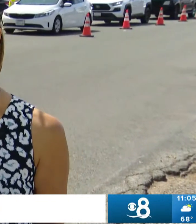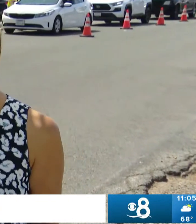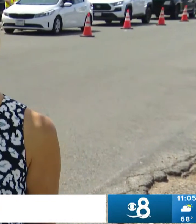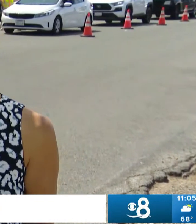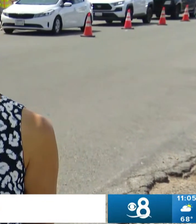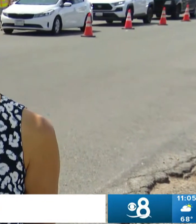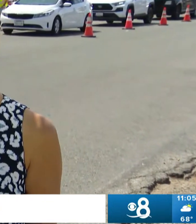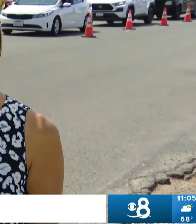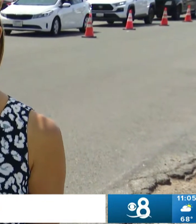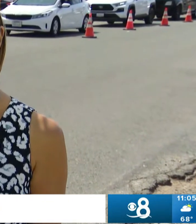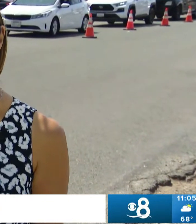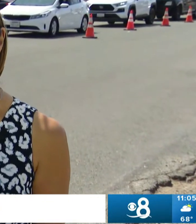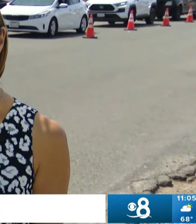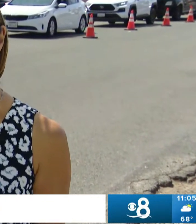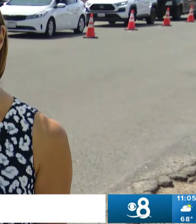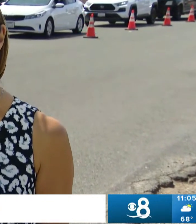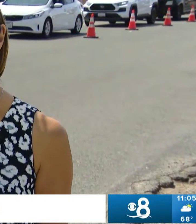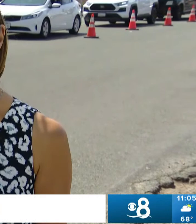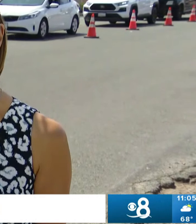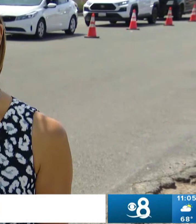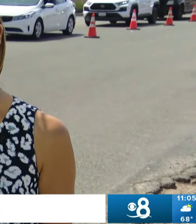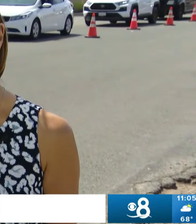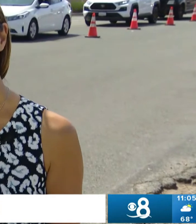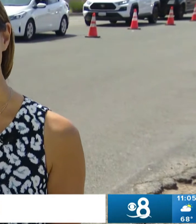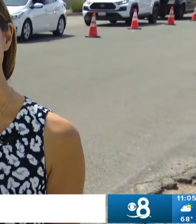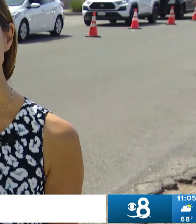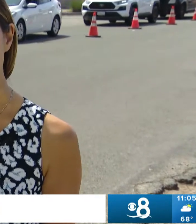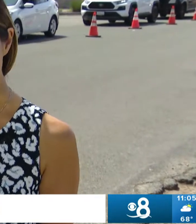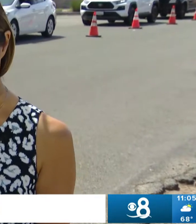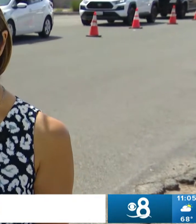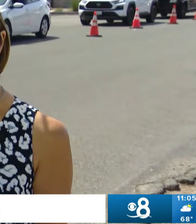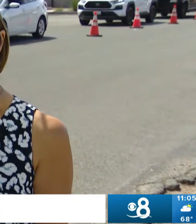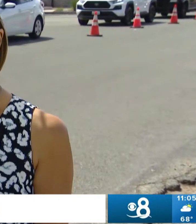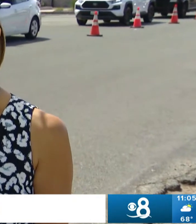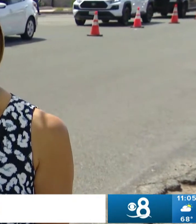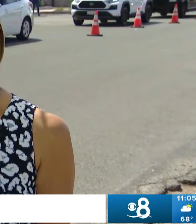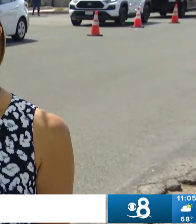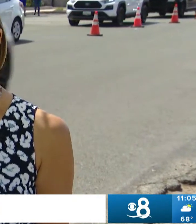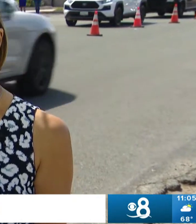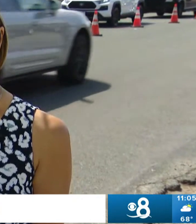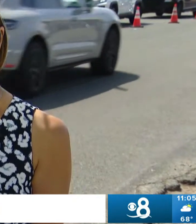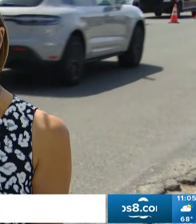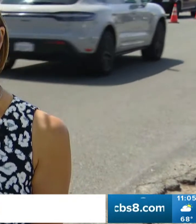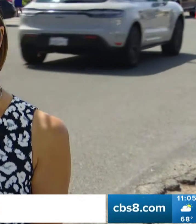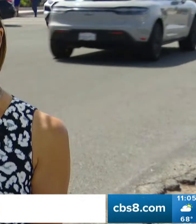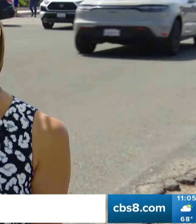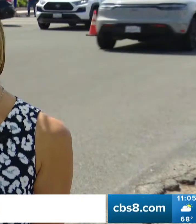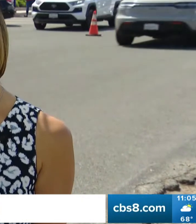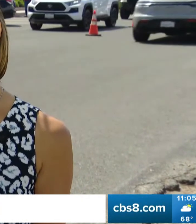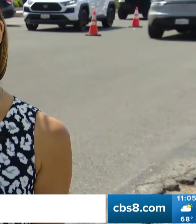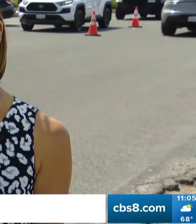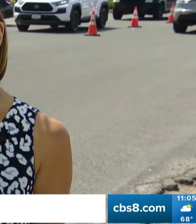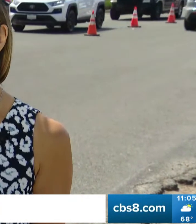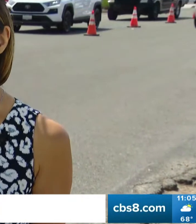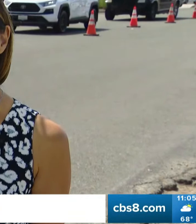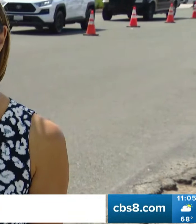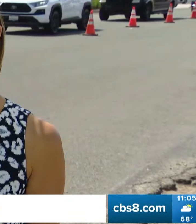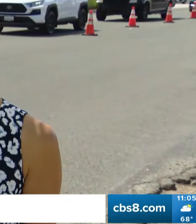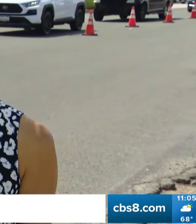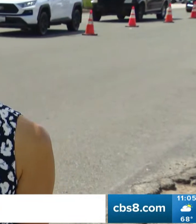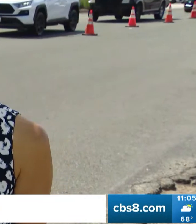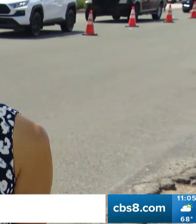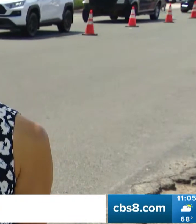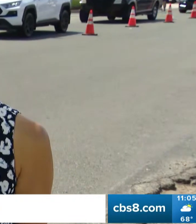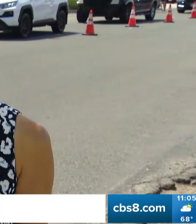water advisory. We understand that they get some of their water from this company. We do know you can still shower. You are just told not